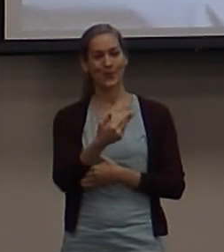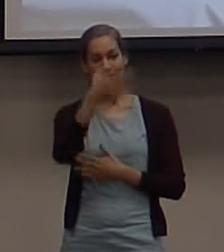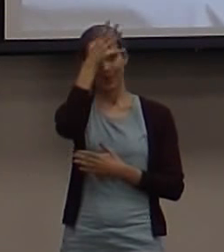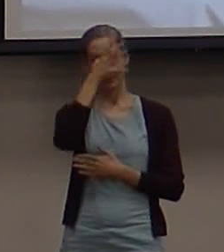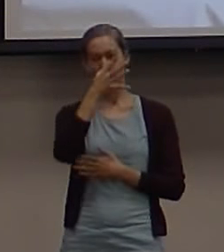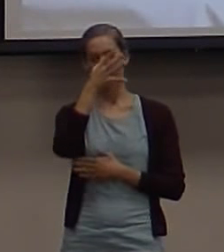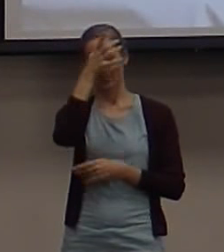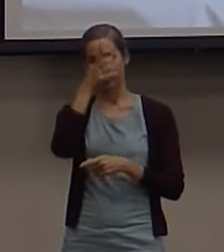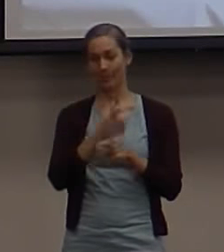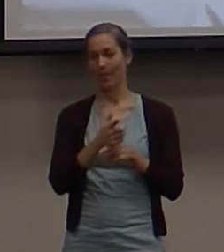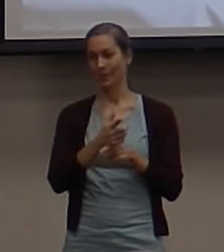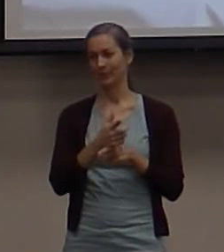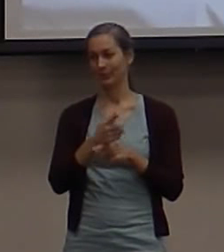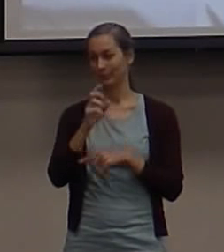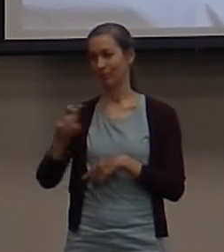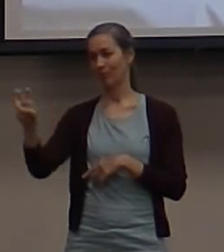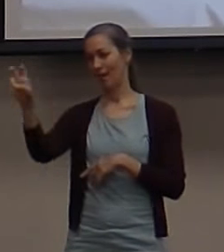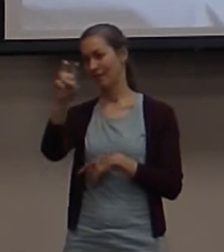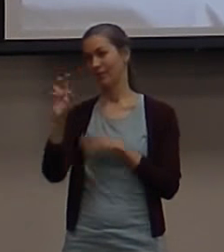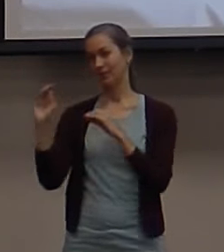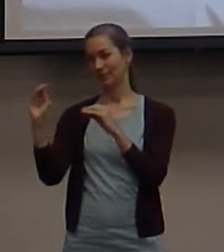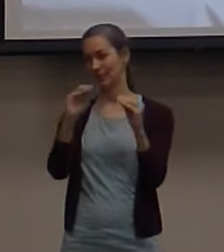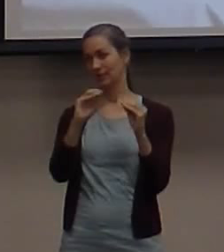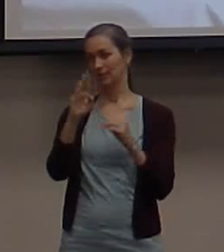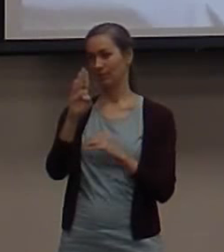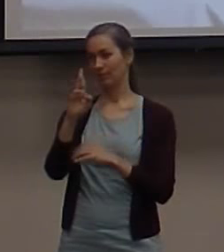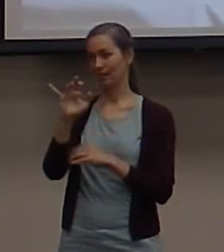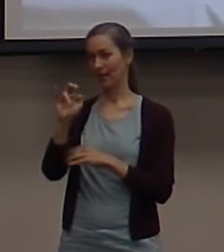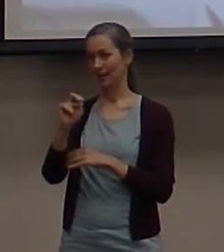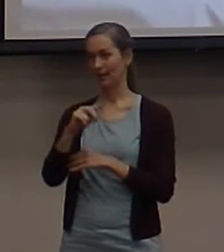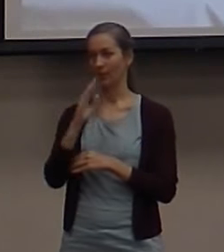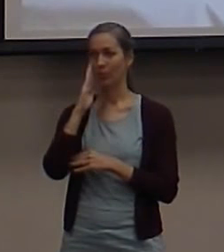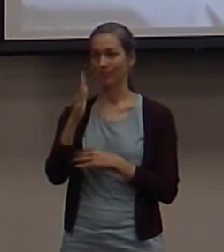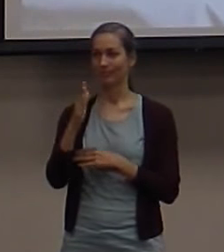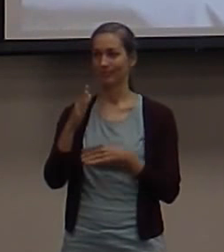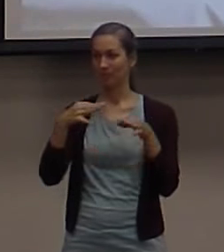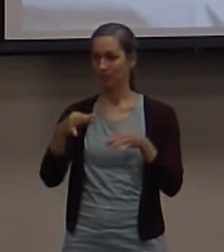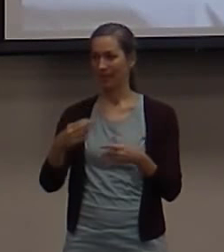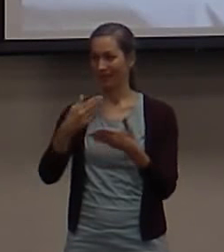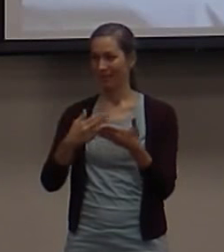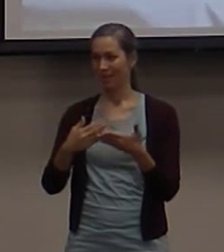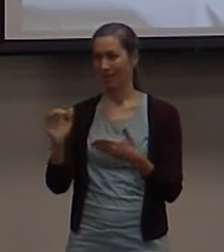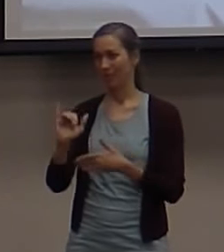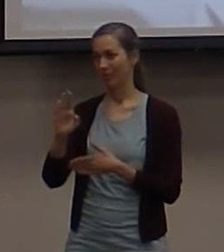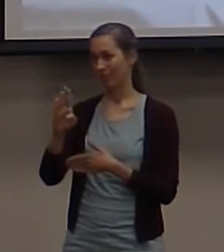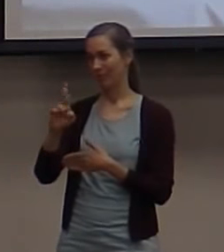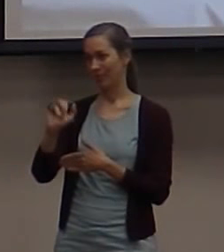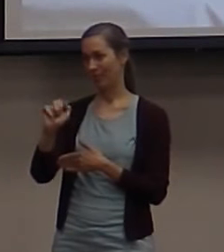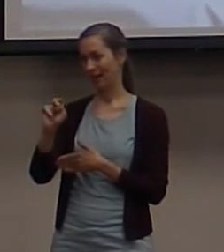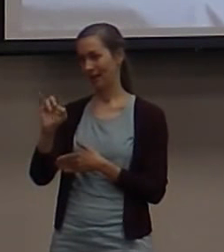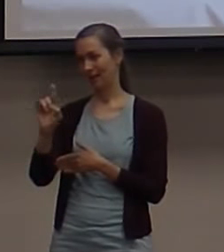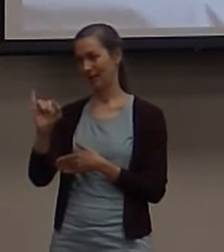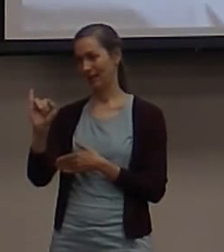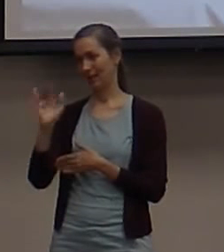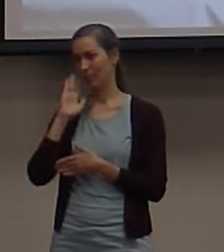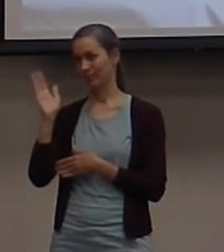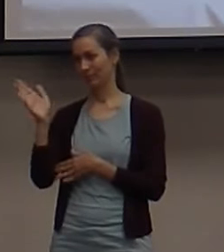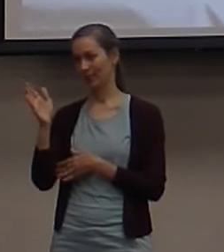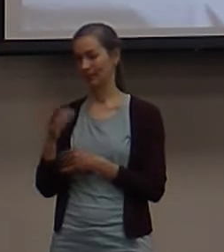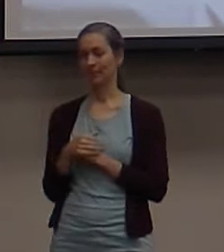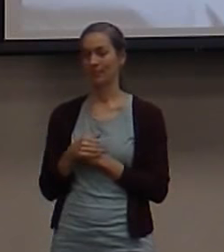world and teach the gospel. Brian's going to have a few words to say, and then Brandy will have a few words to say. But think about